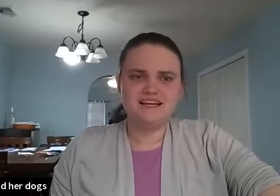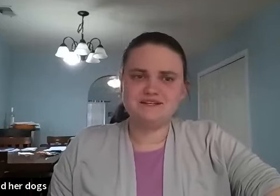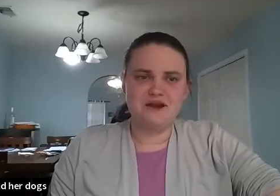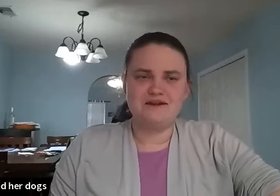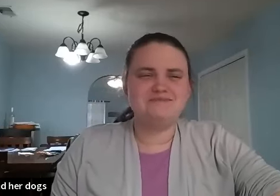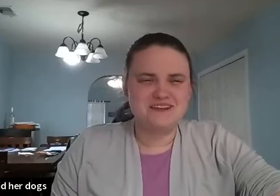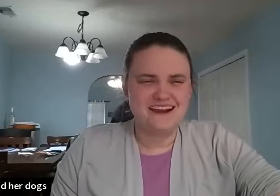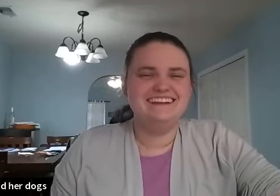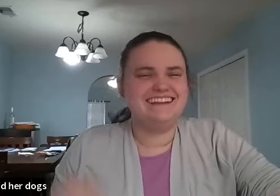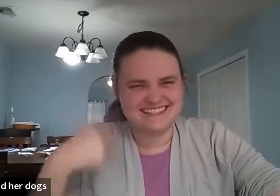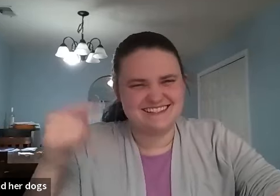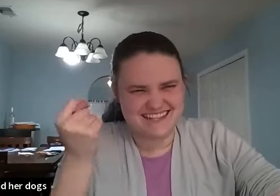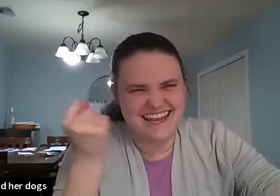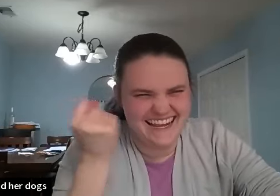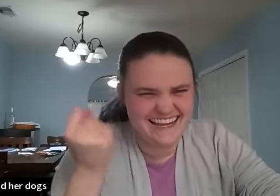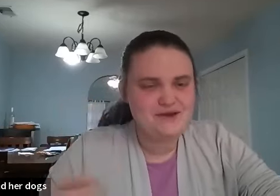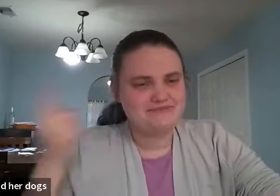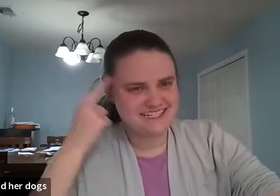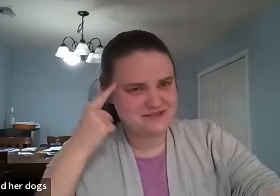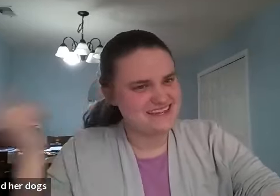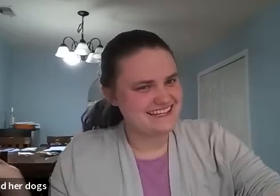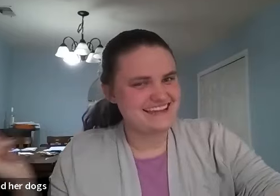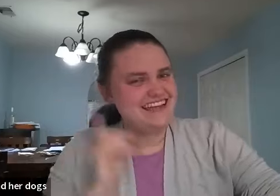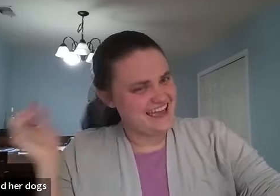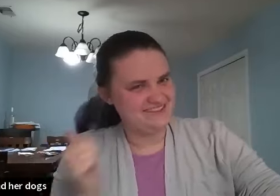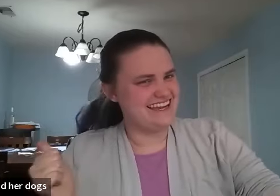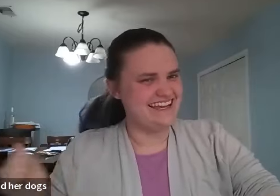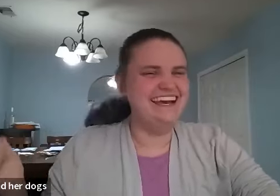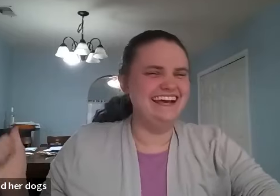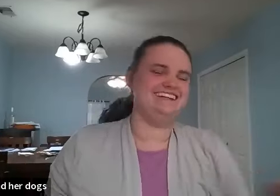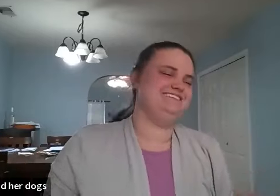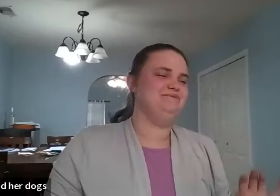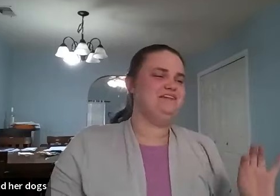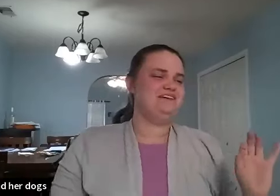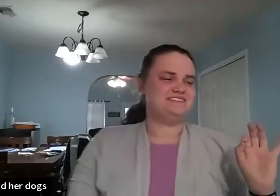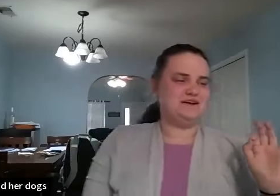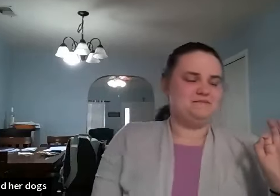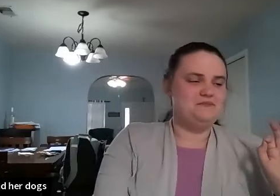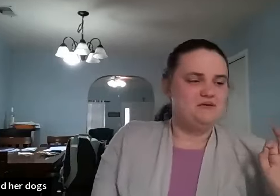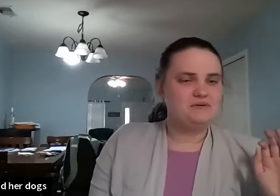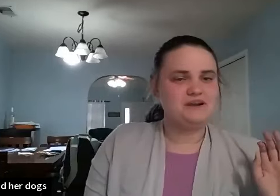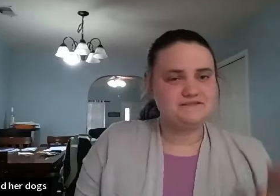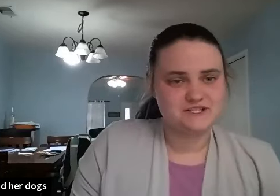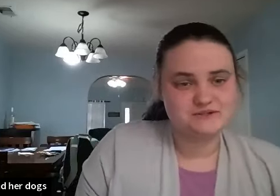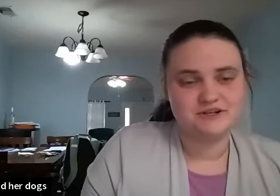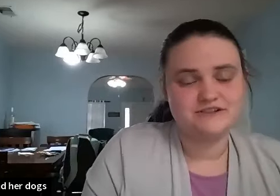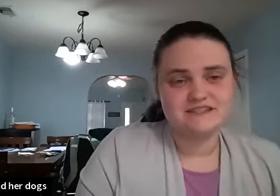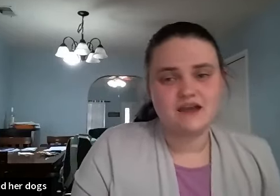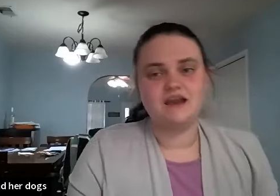Not tomorrow. I'm sorry. Next Tuesday. Teacher mindset every day. So what we're going to first do is we're going to do the sign